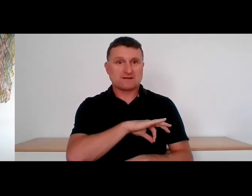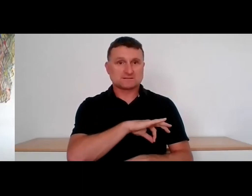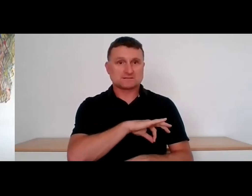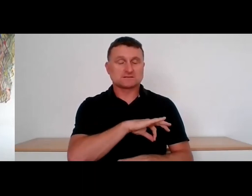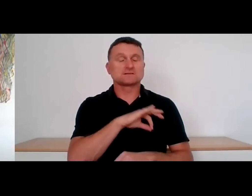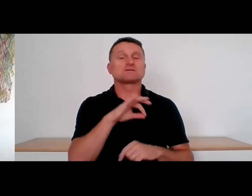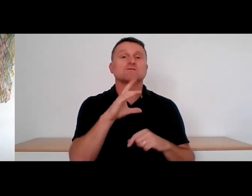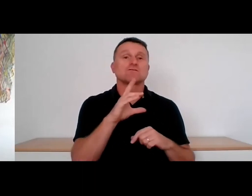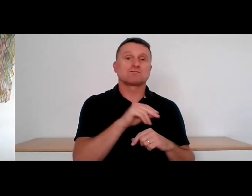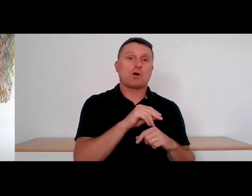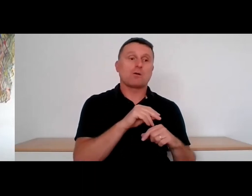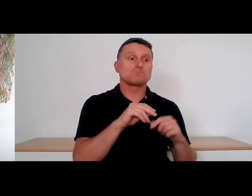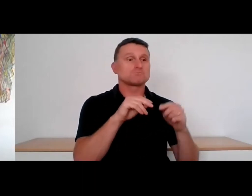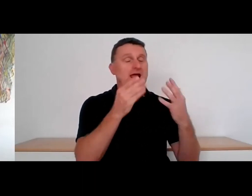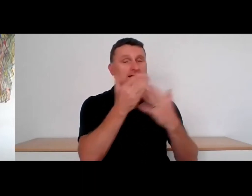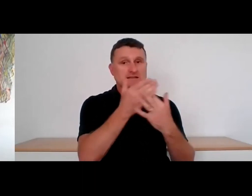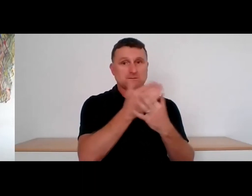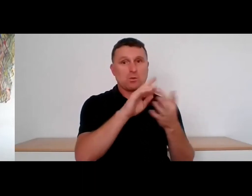policy, which may be helpful.